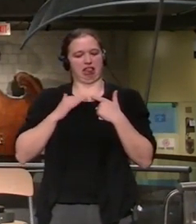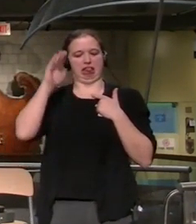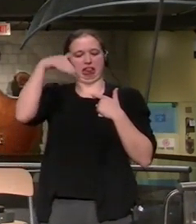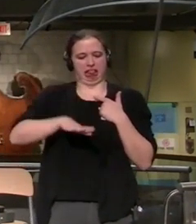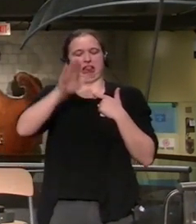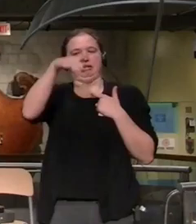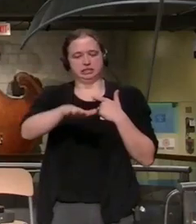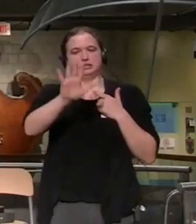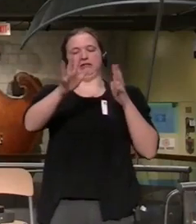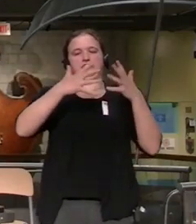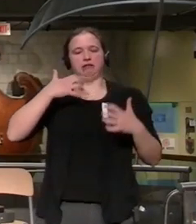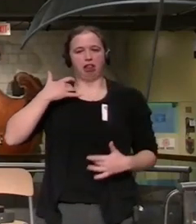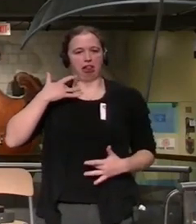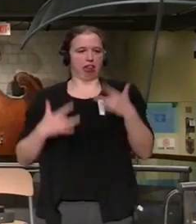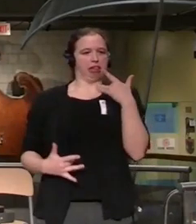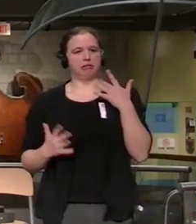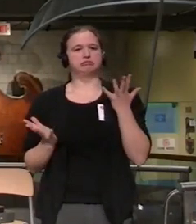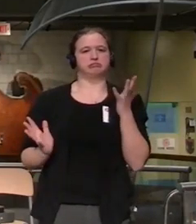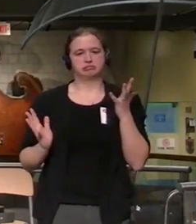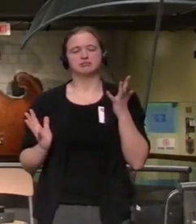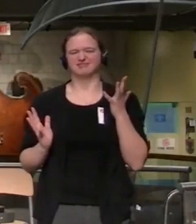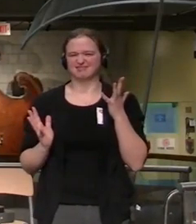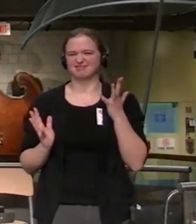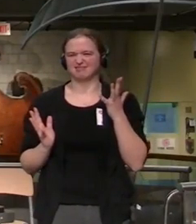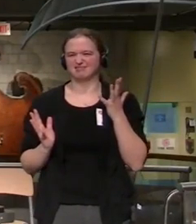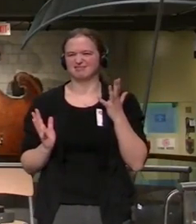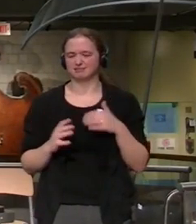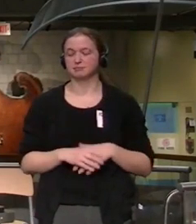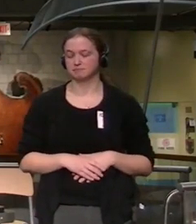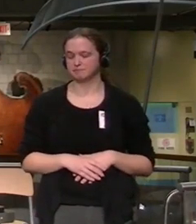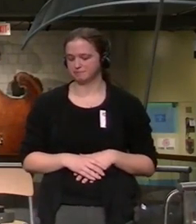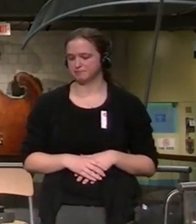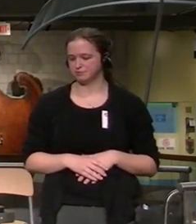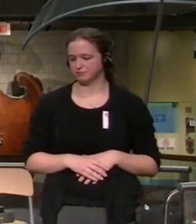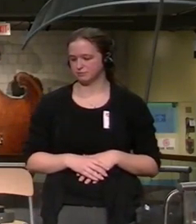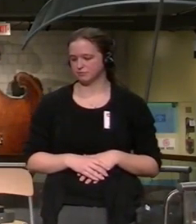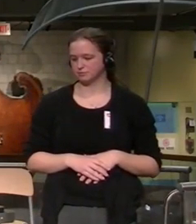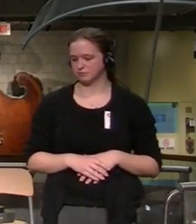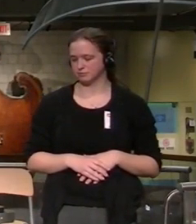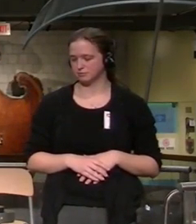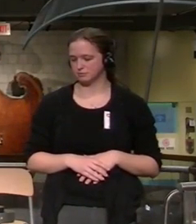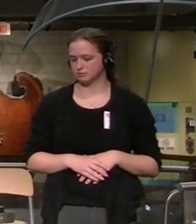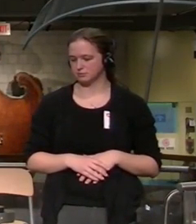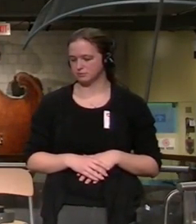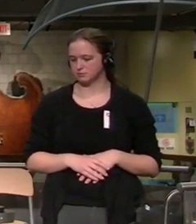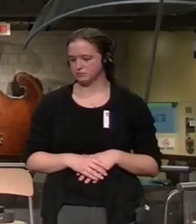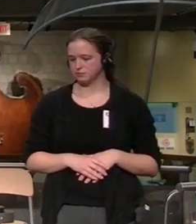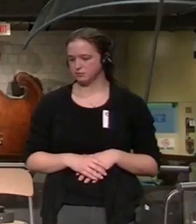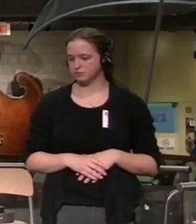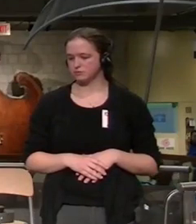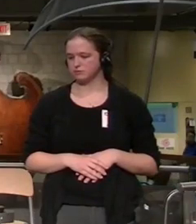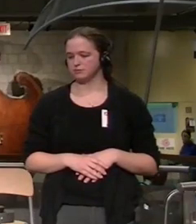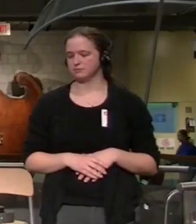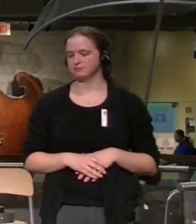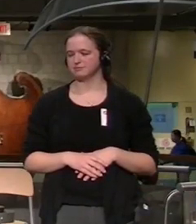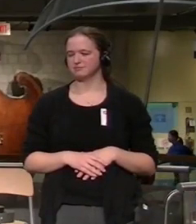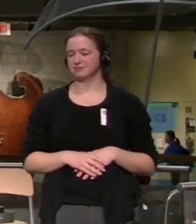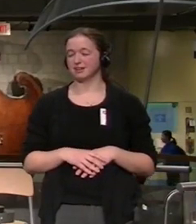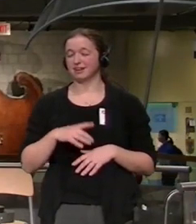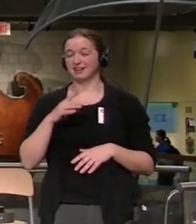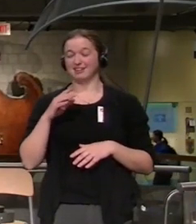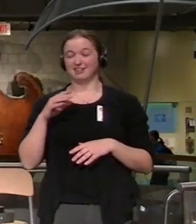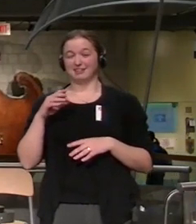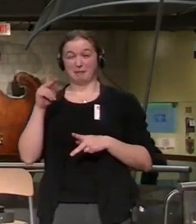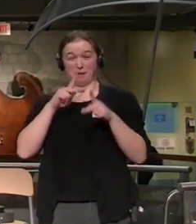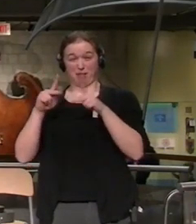Your emotions, you're happy one minute, you're sad the next. And I would be remiss if I did not mention the influence of our